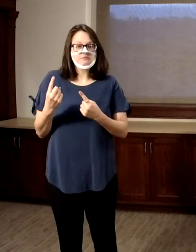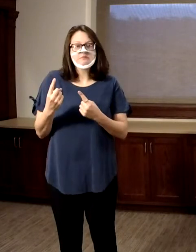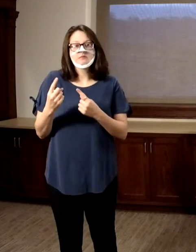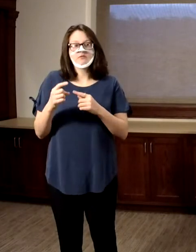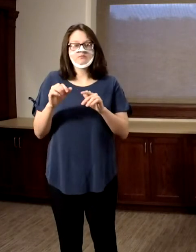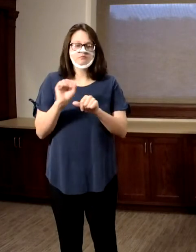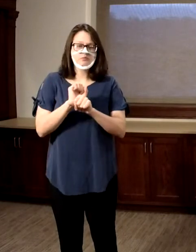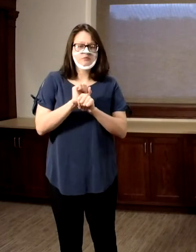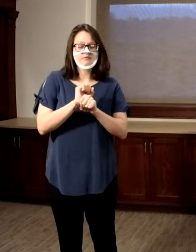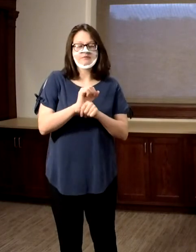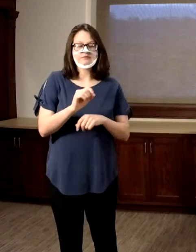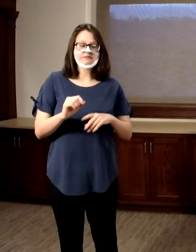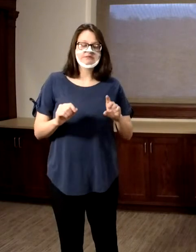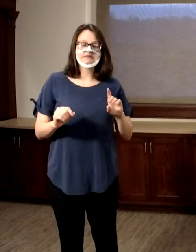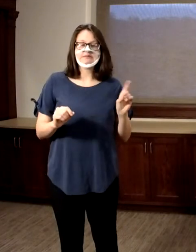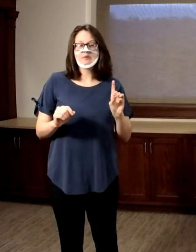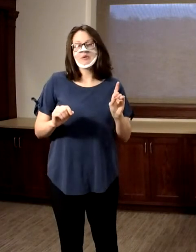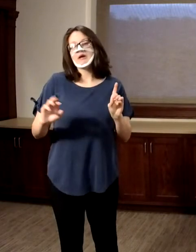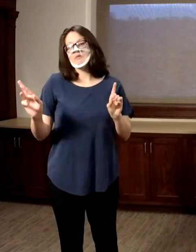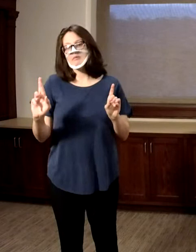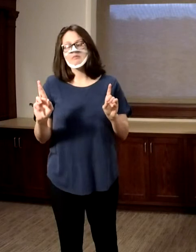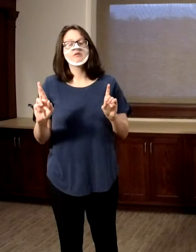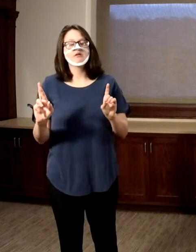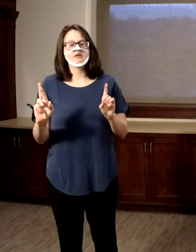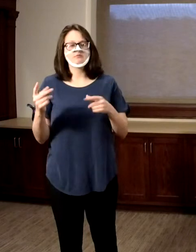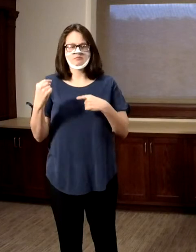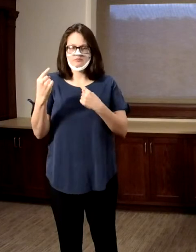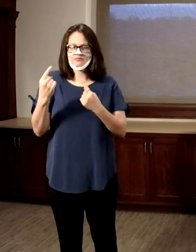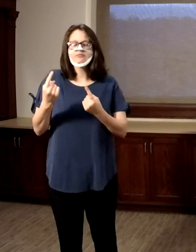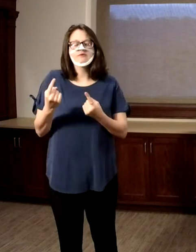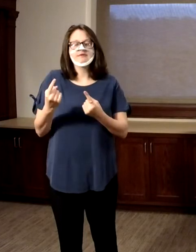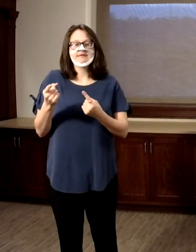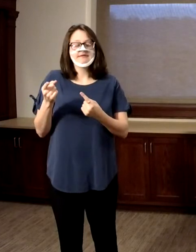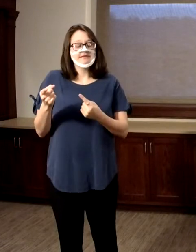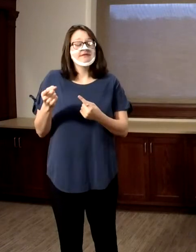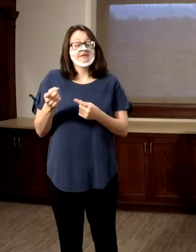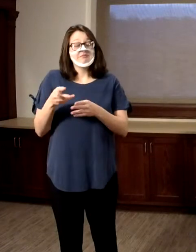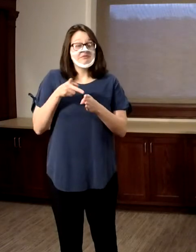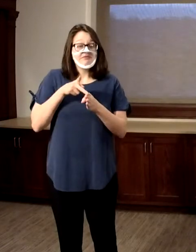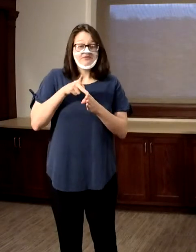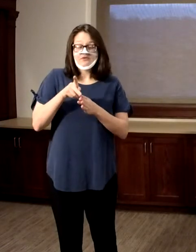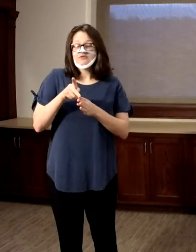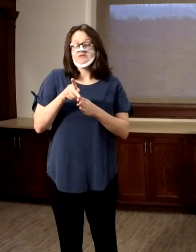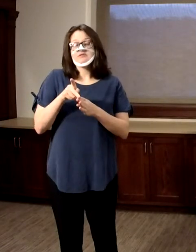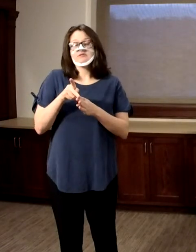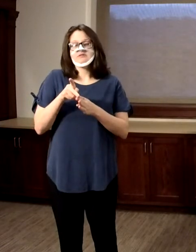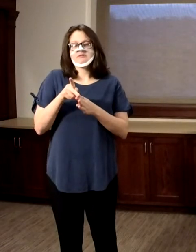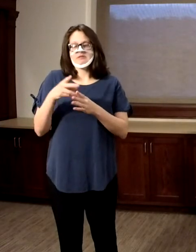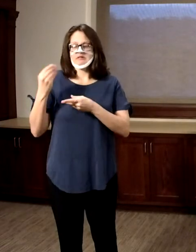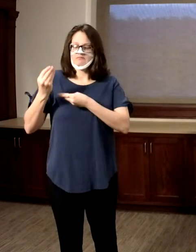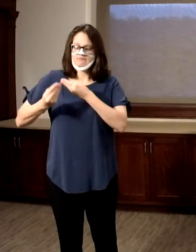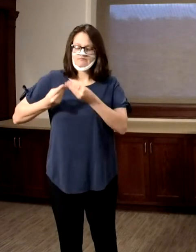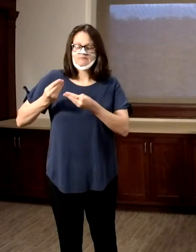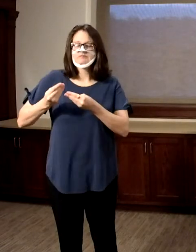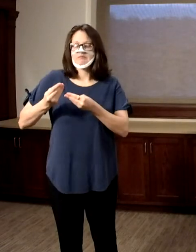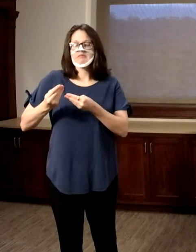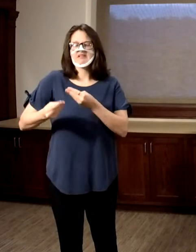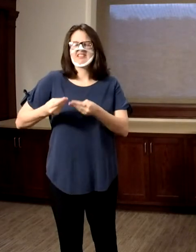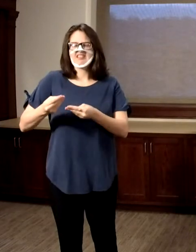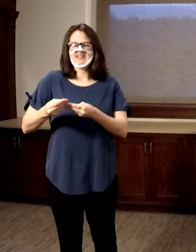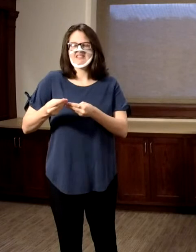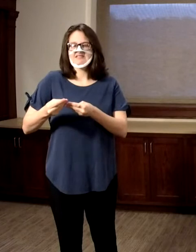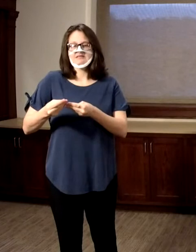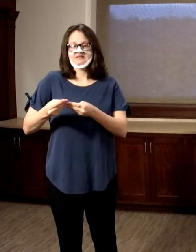and Republican administrations throughout the years has been just brought a professionalism, a legacy of professionalism that